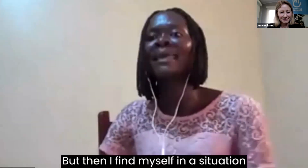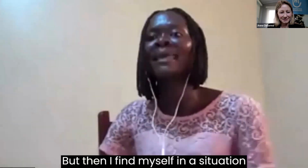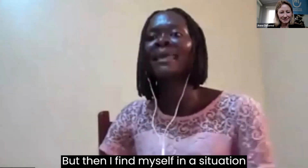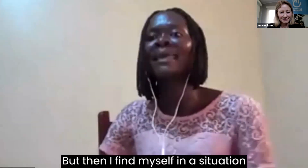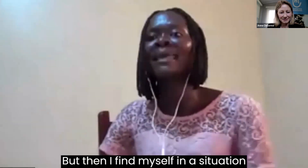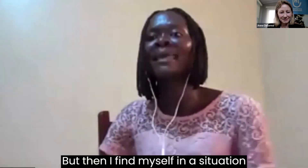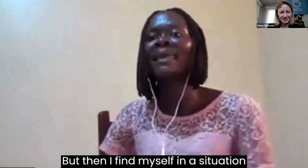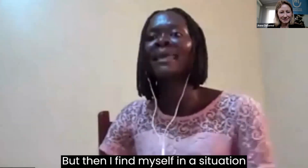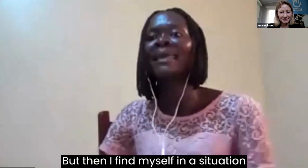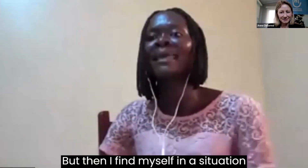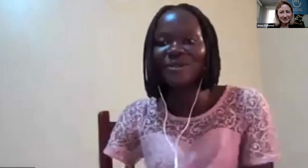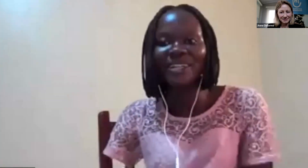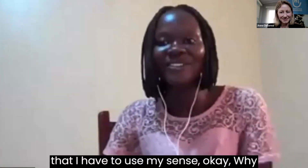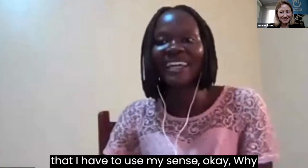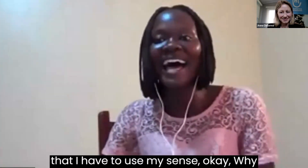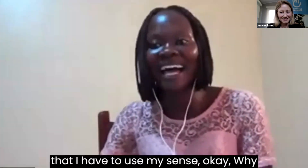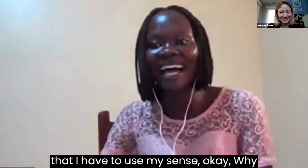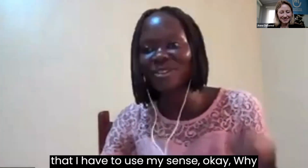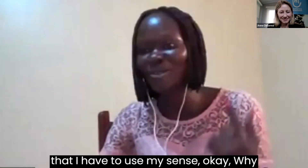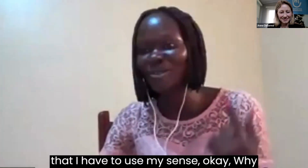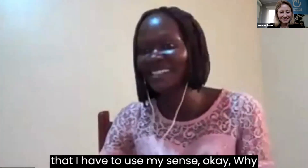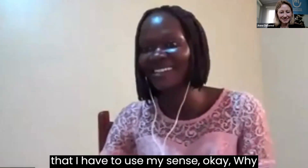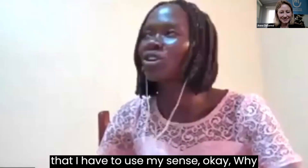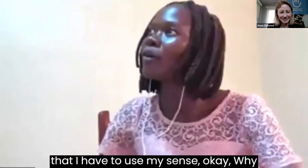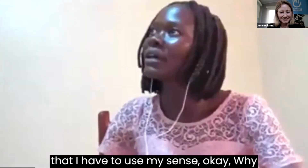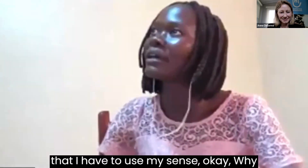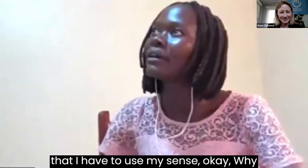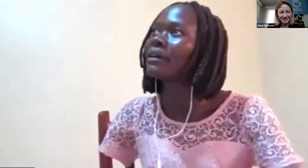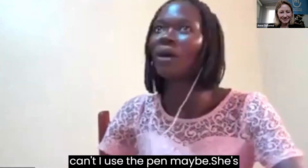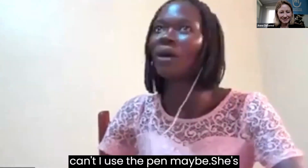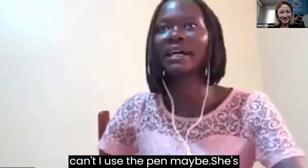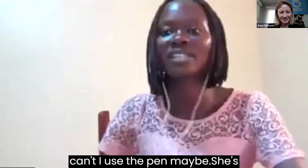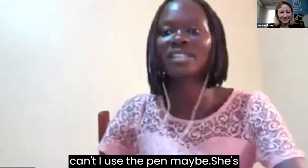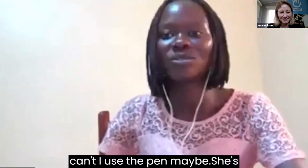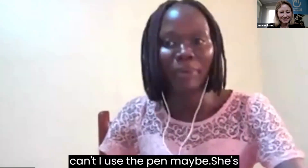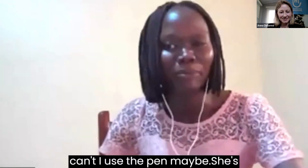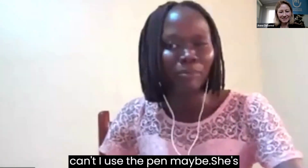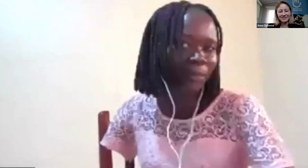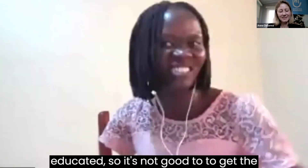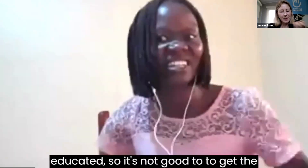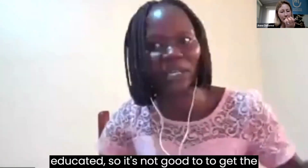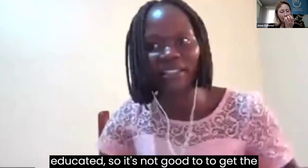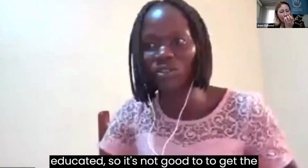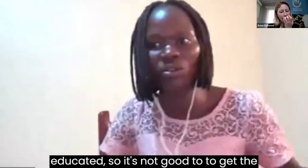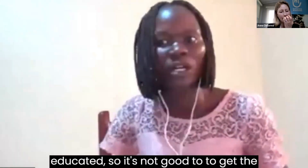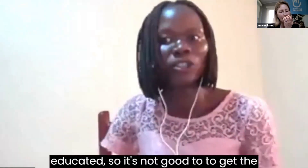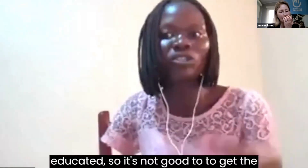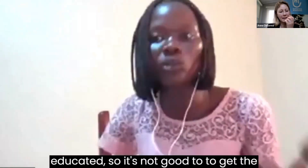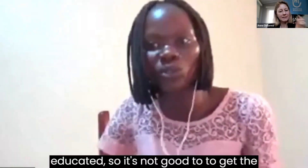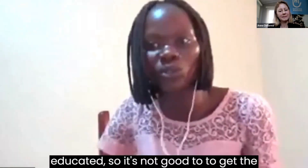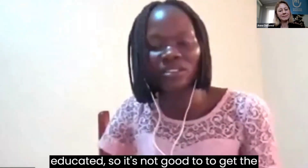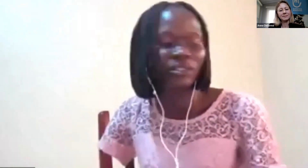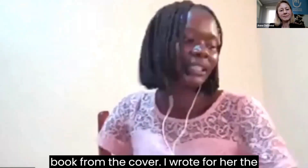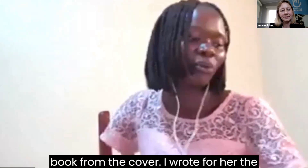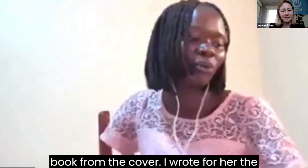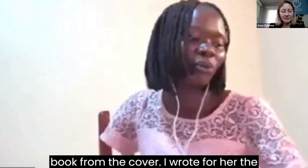then I find myself in a situation that I have to use my sense. Okay, why can't I use the pen? Maybe she's educated, so it's not